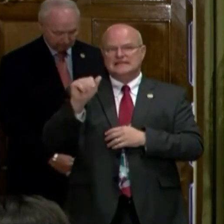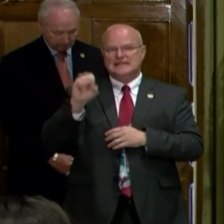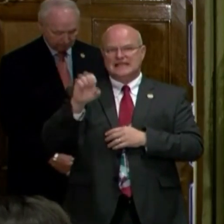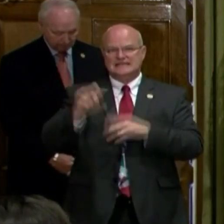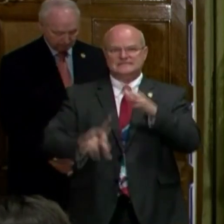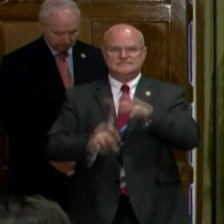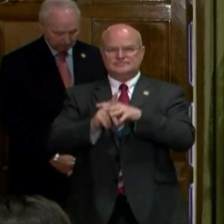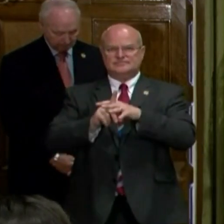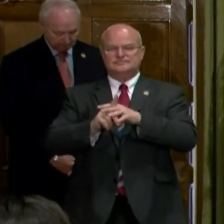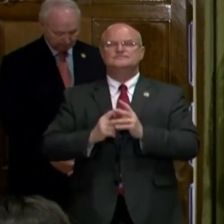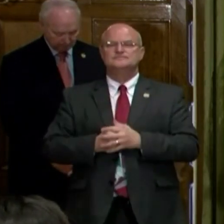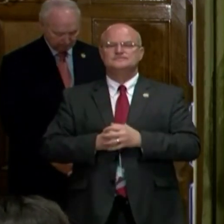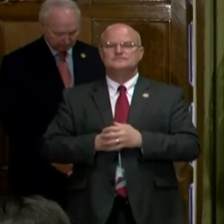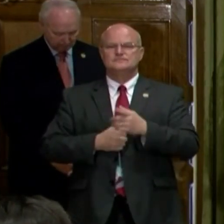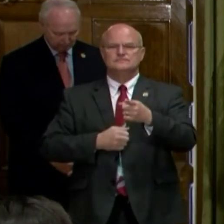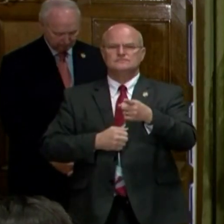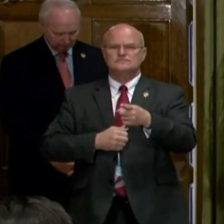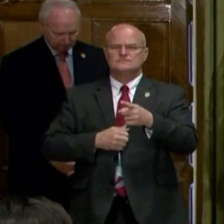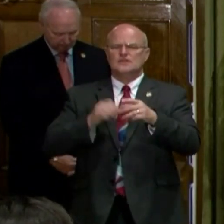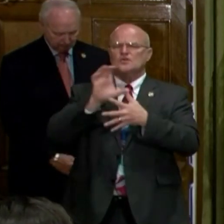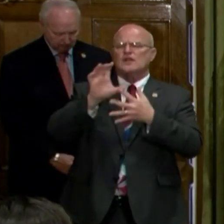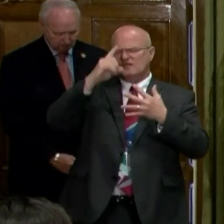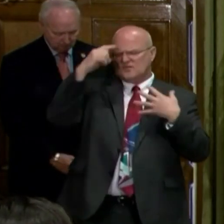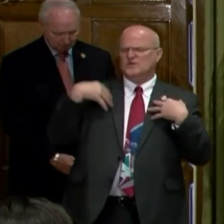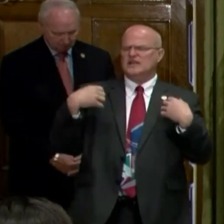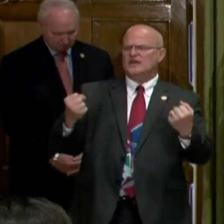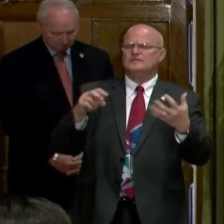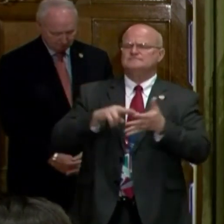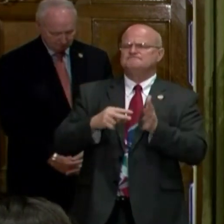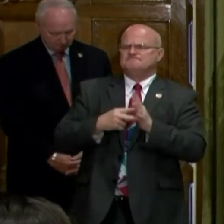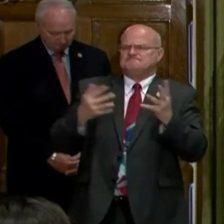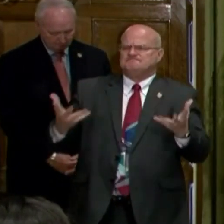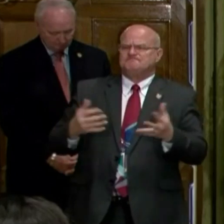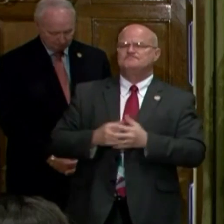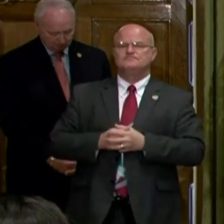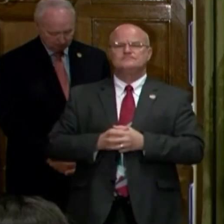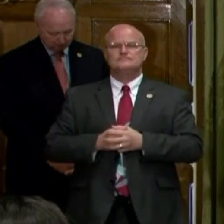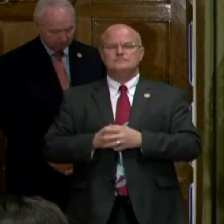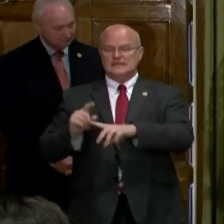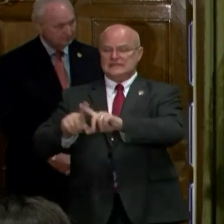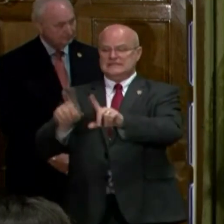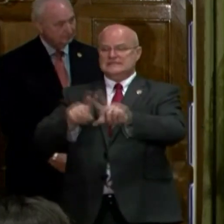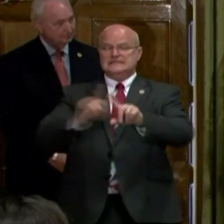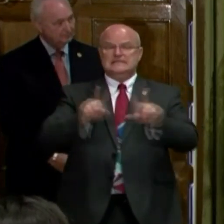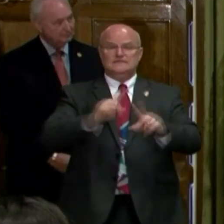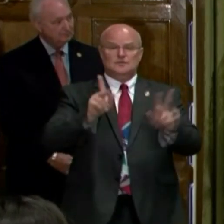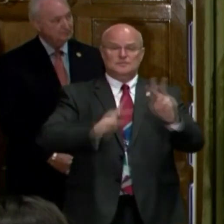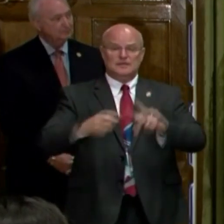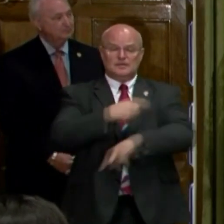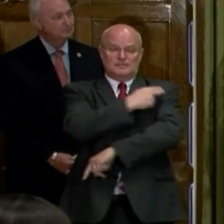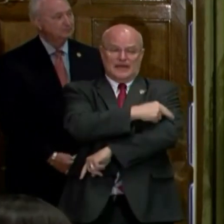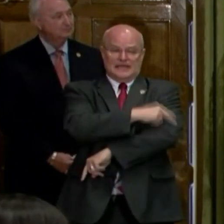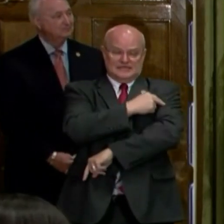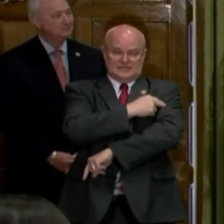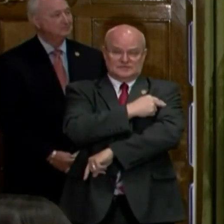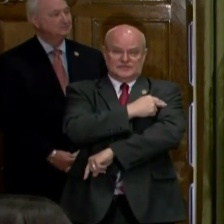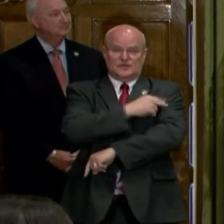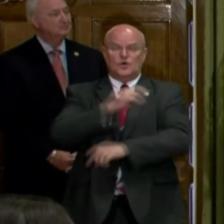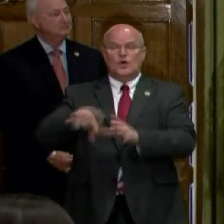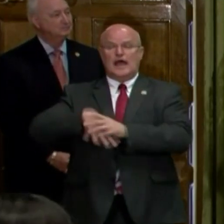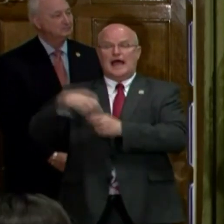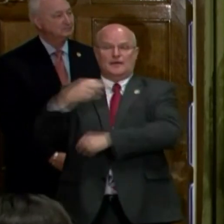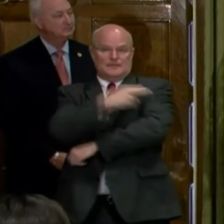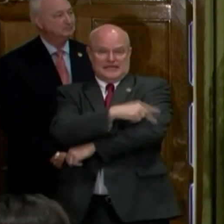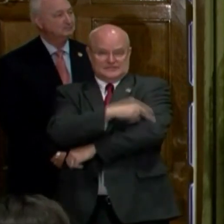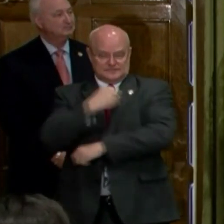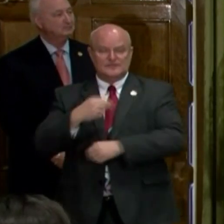What's the criteria for recovery? Criteria for recovery differs between patients who are in the hospital as opposed to those who are